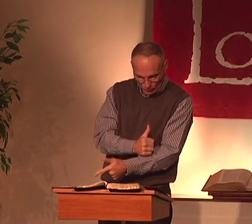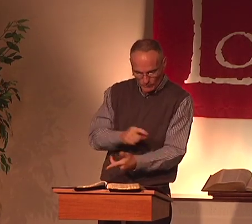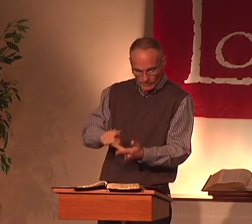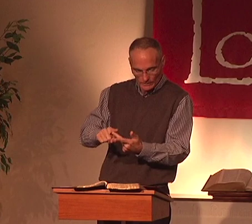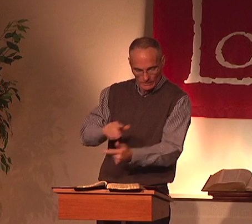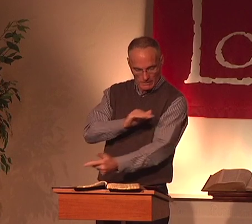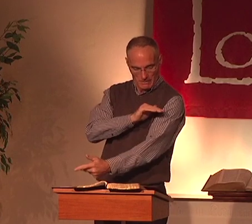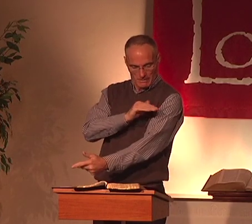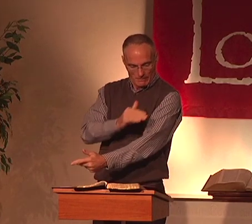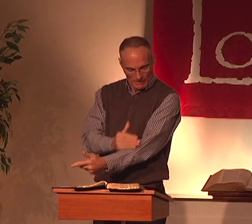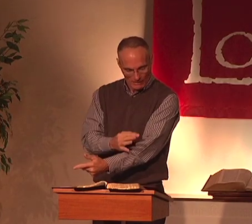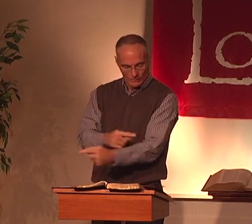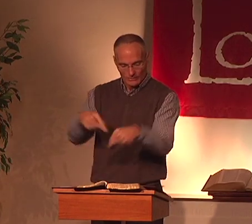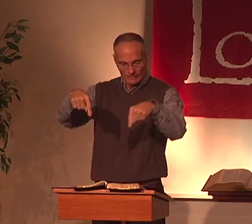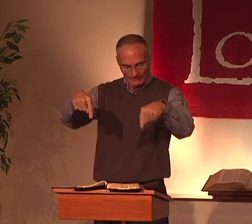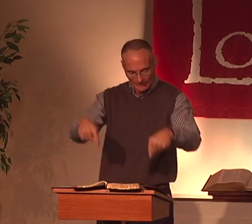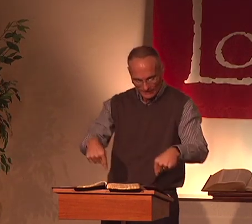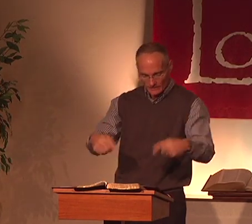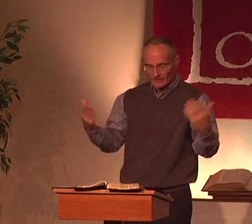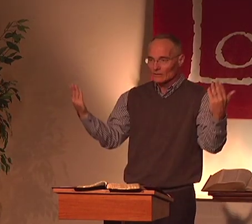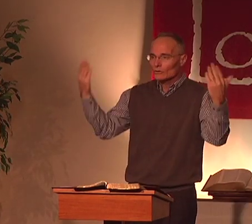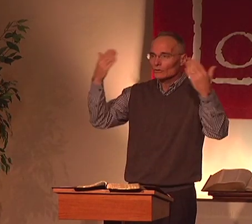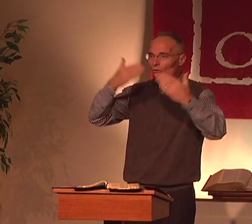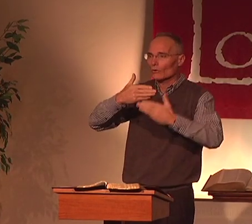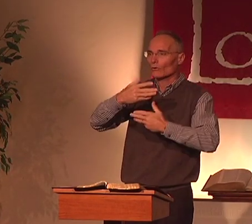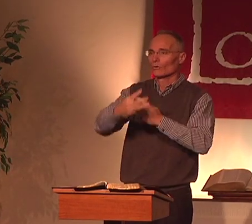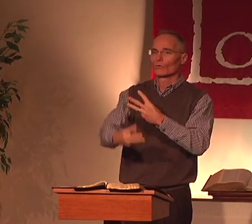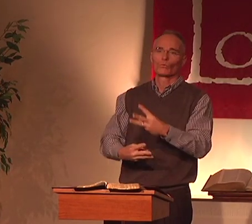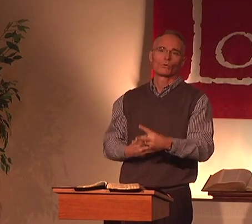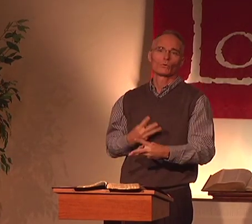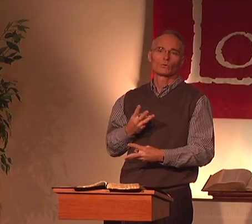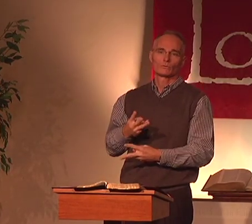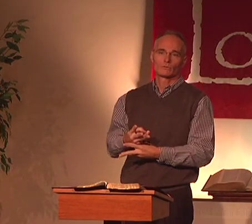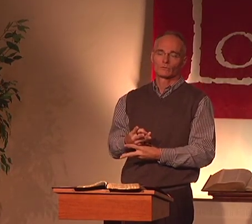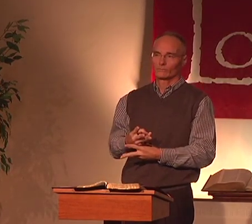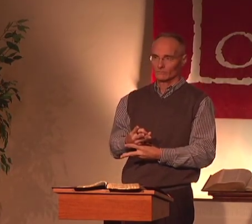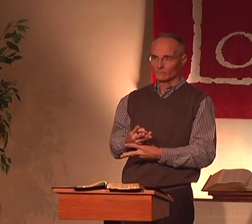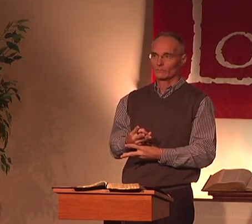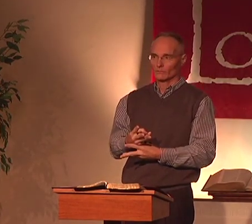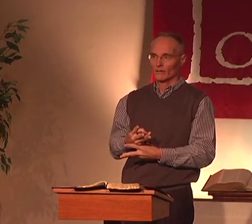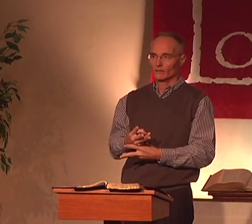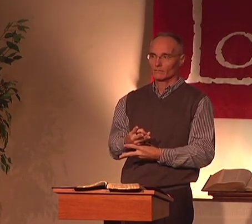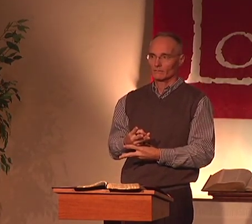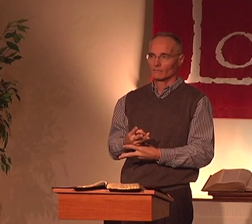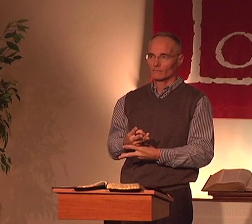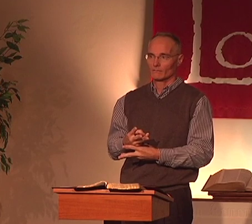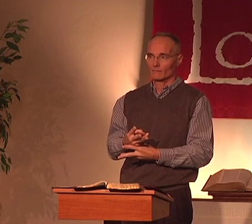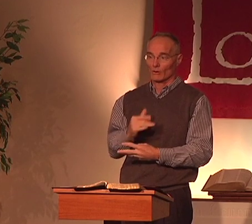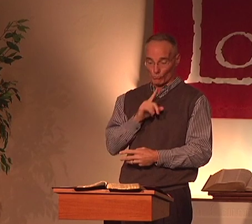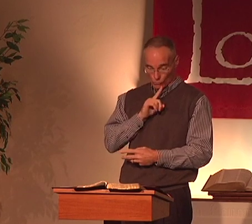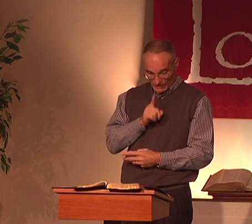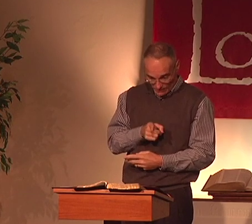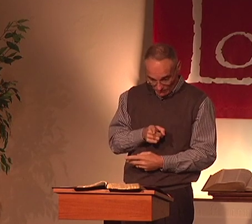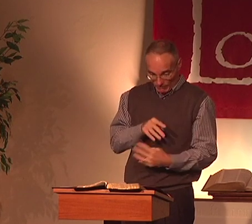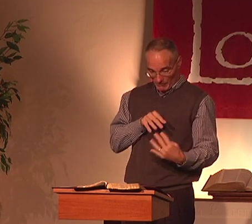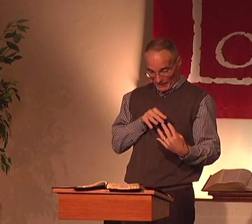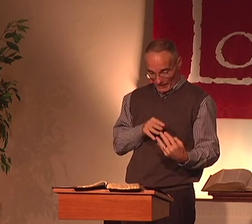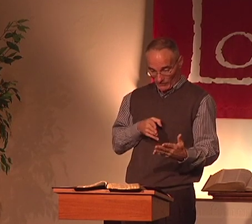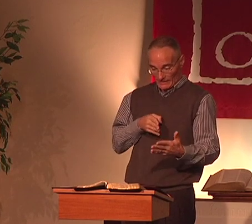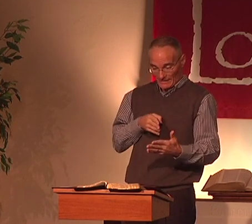Rulers Authority Those in power The dark world So the